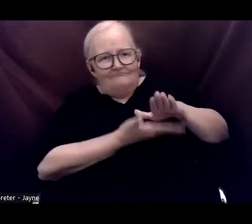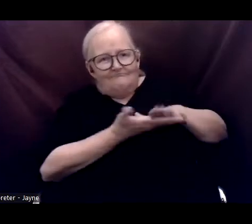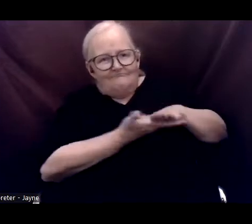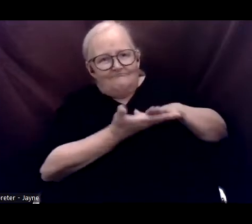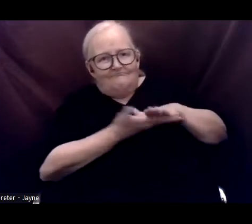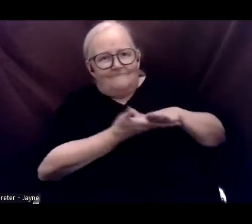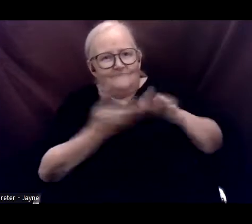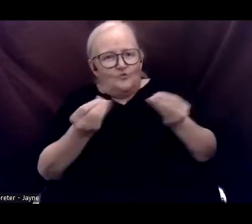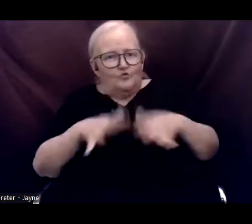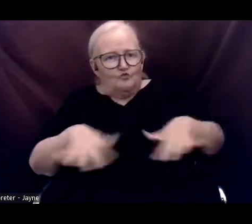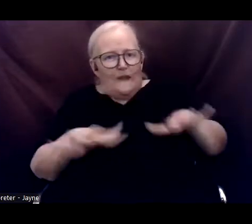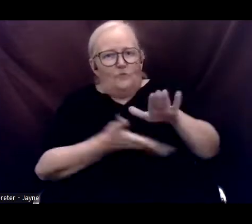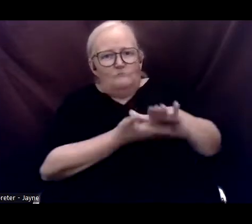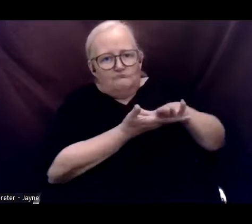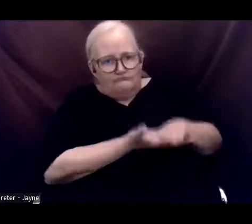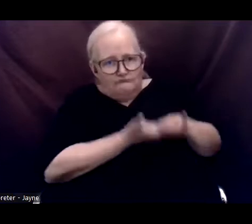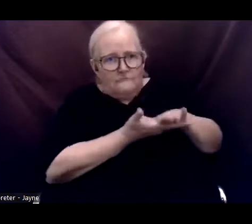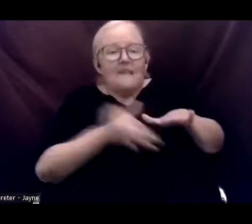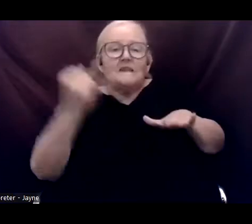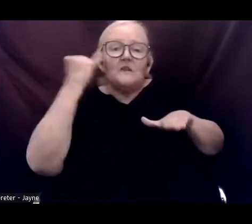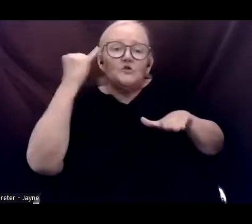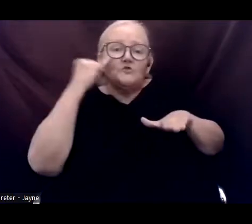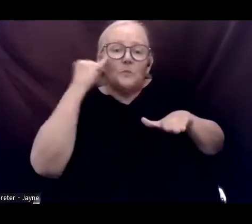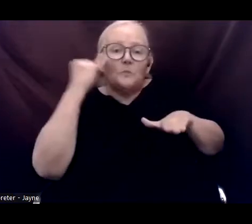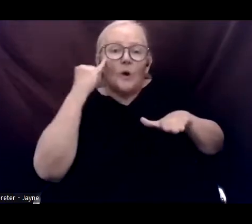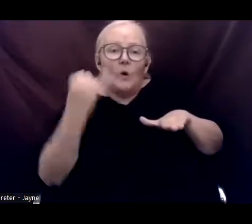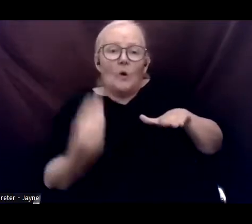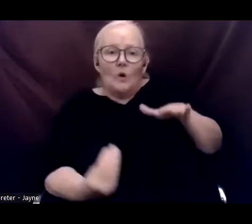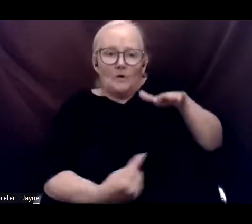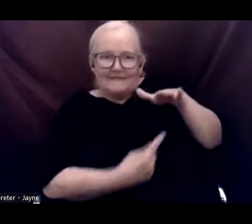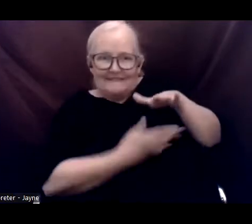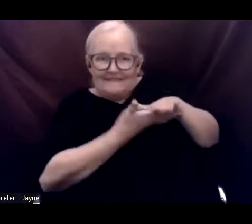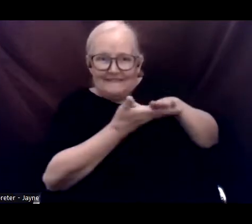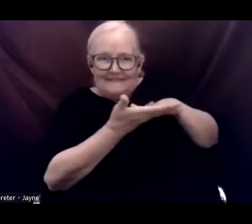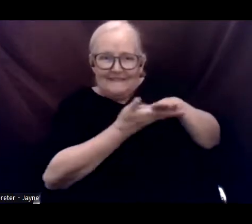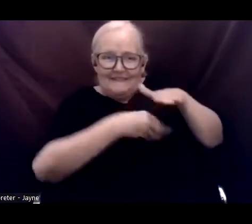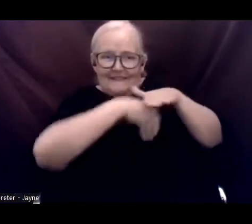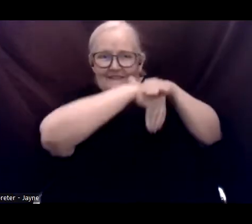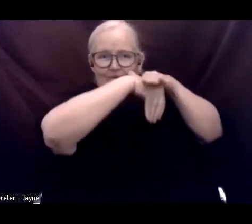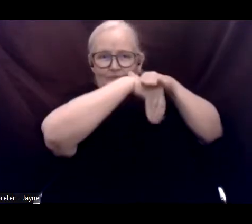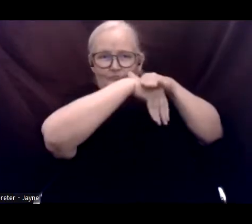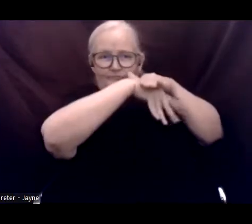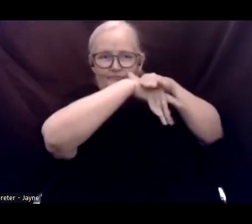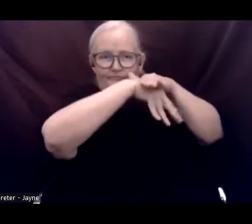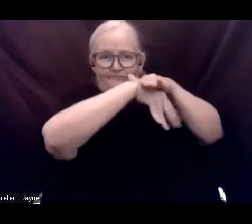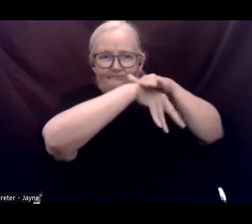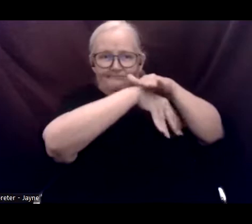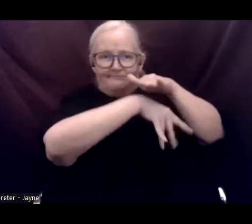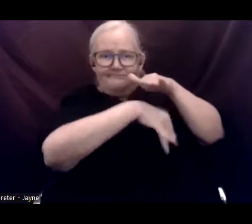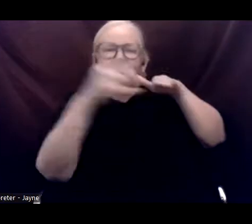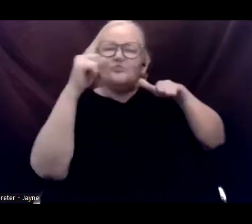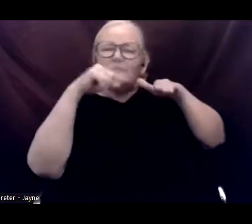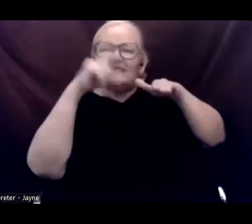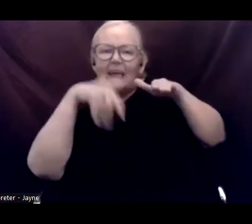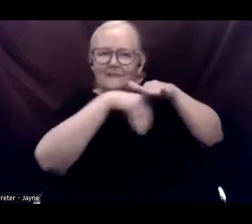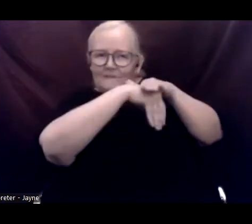Now imagine roots emerging from the bottom of your feet, reaching down, down into